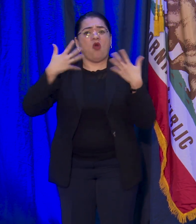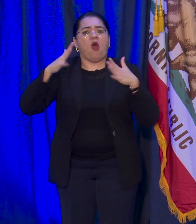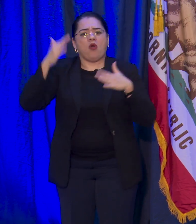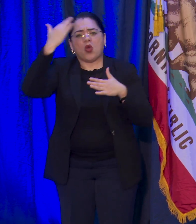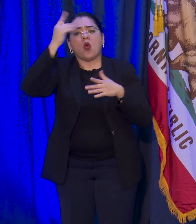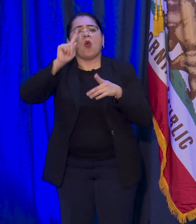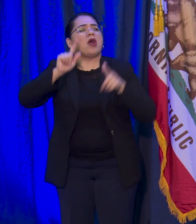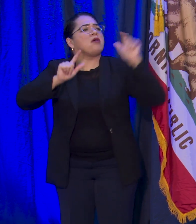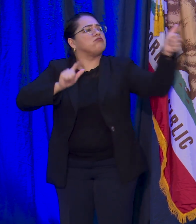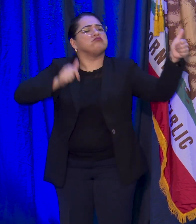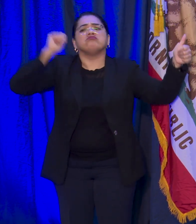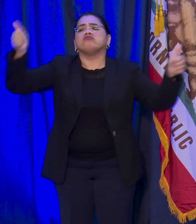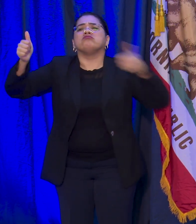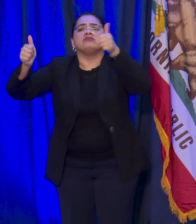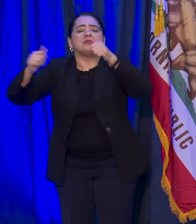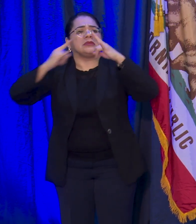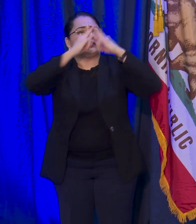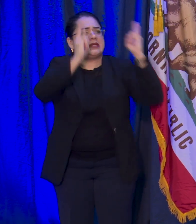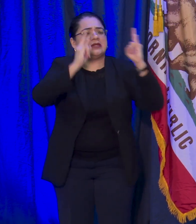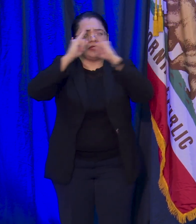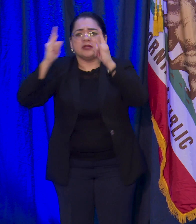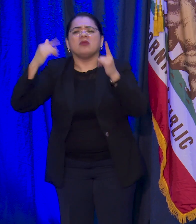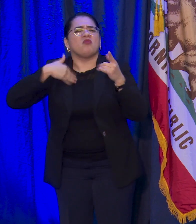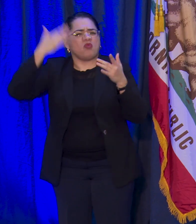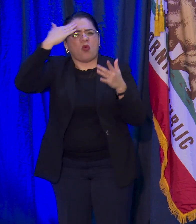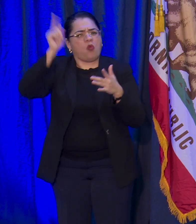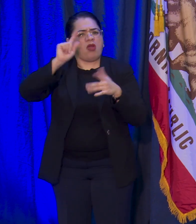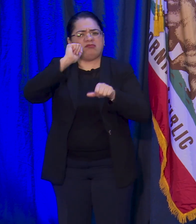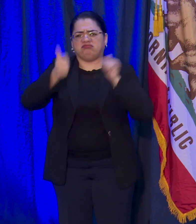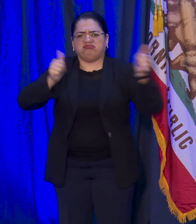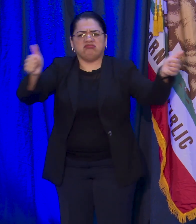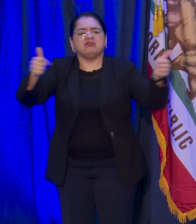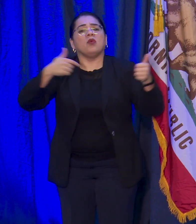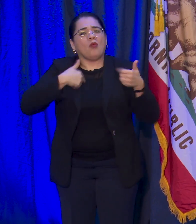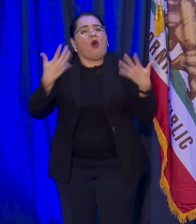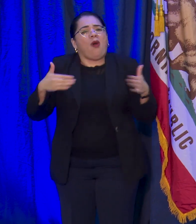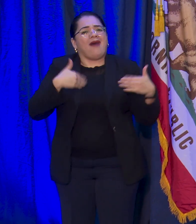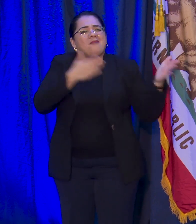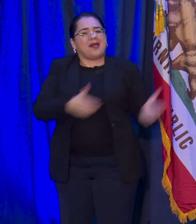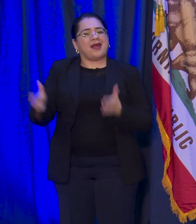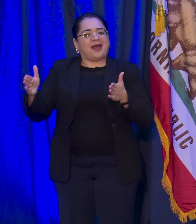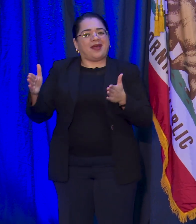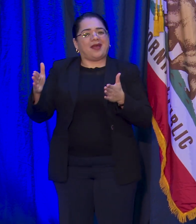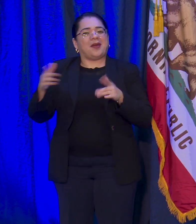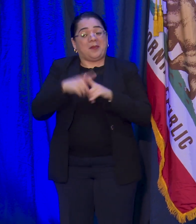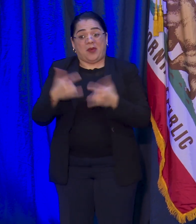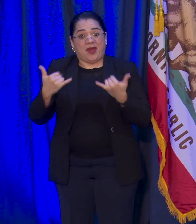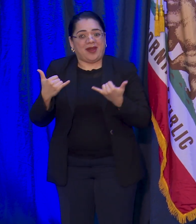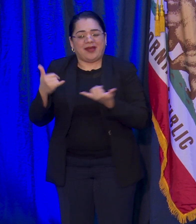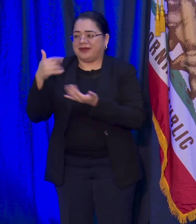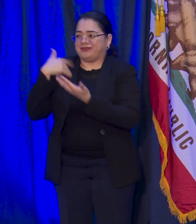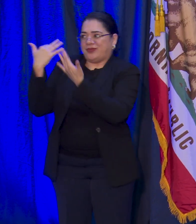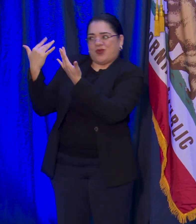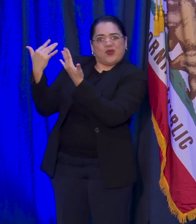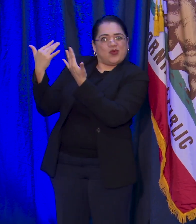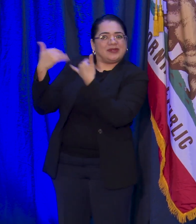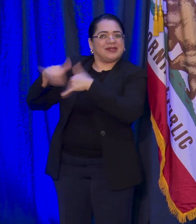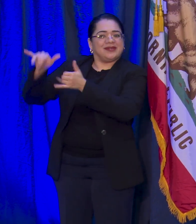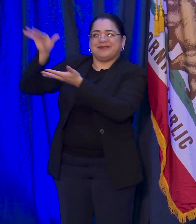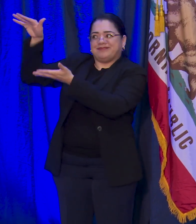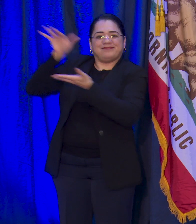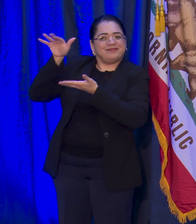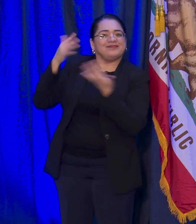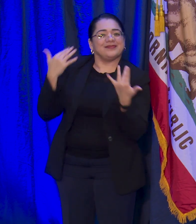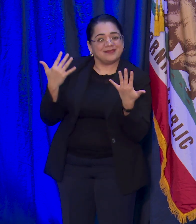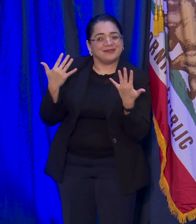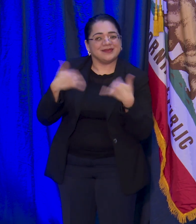the tents, we have what we need. We're just waiting for the tests. So I just want to make sure people know that. And then the other question that we